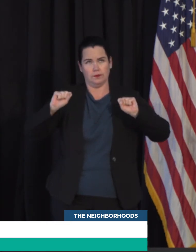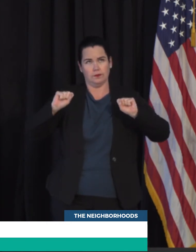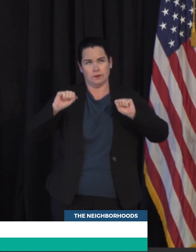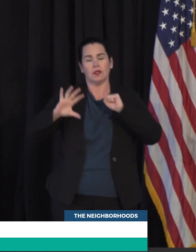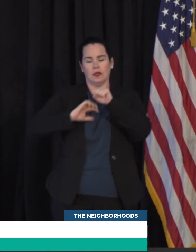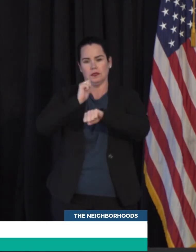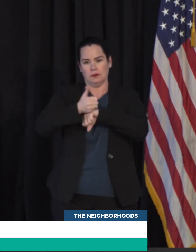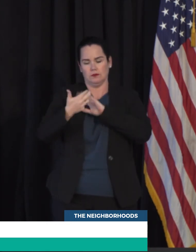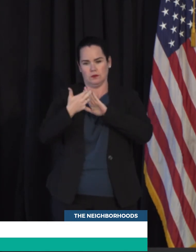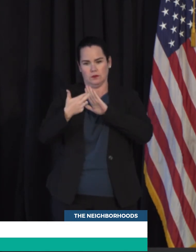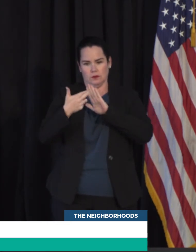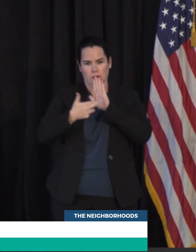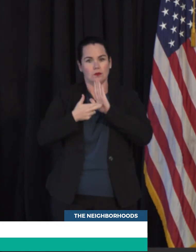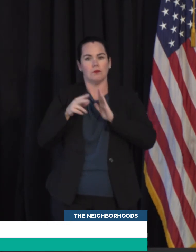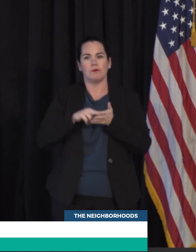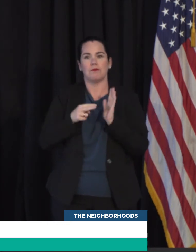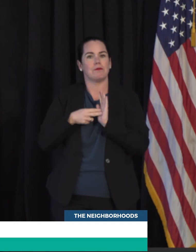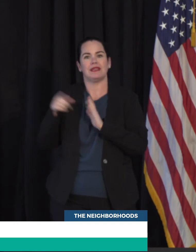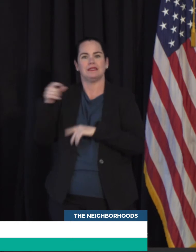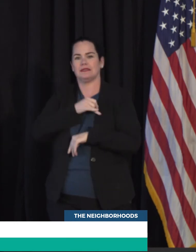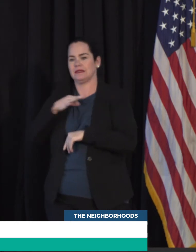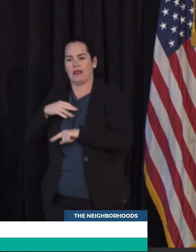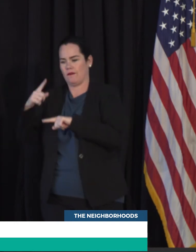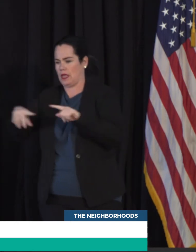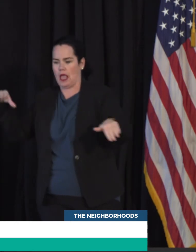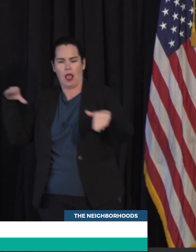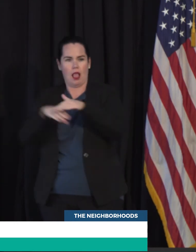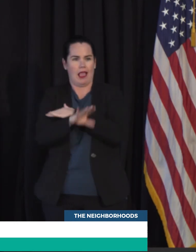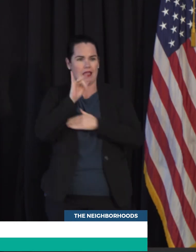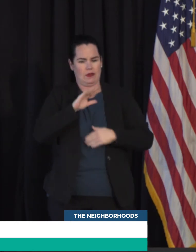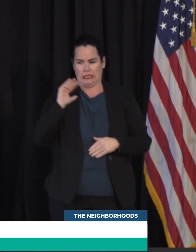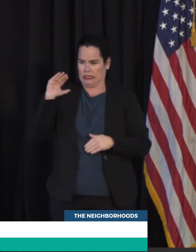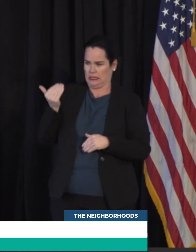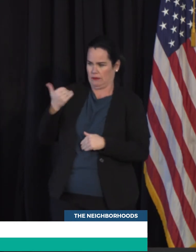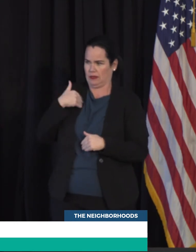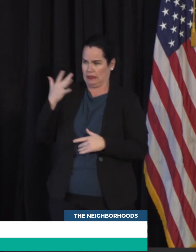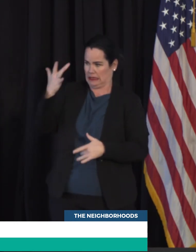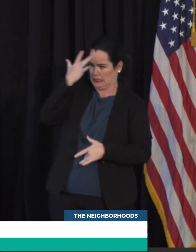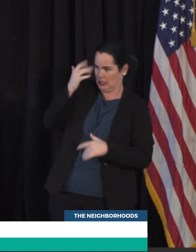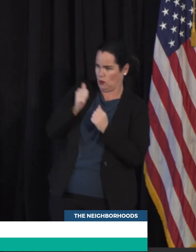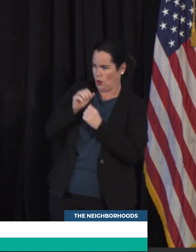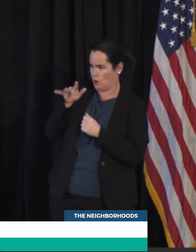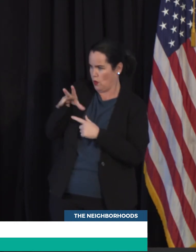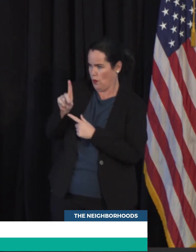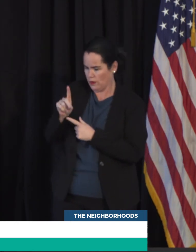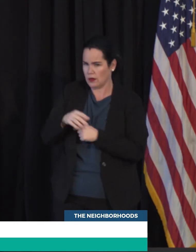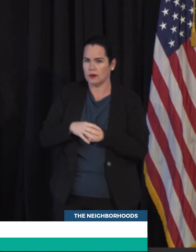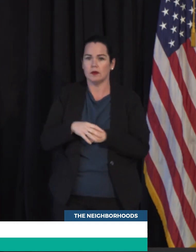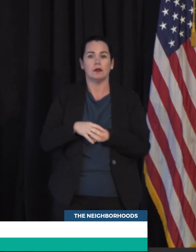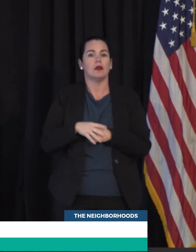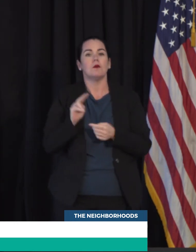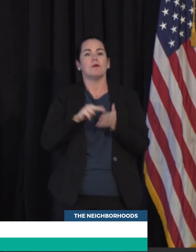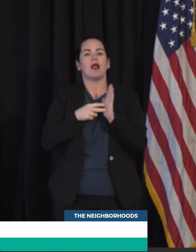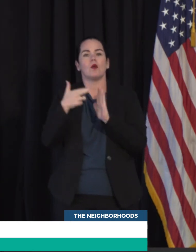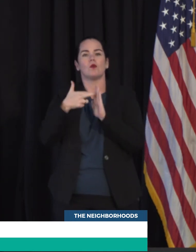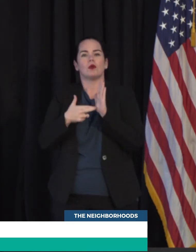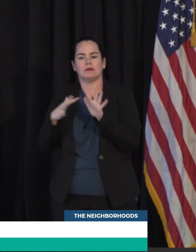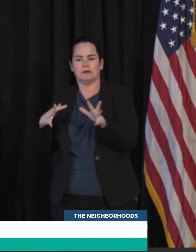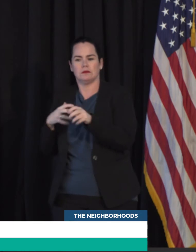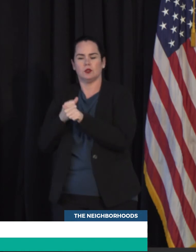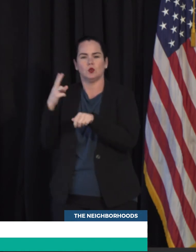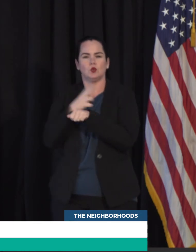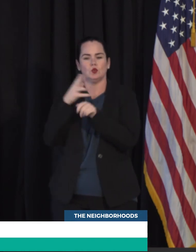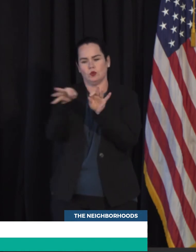adopting policies to prevent workers from entering the premises if they have symptoms. Again, policies should be updated to include language